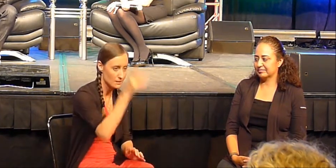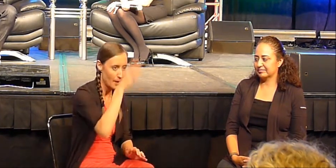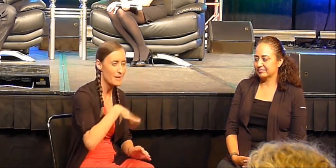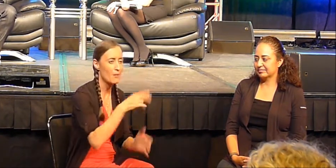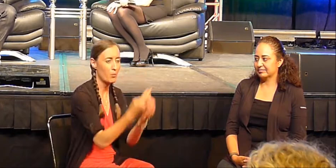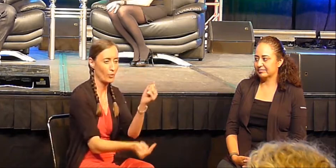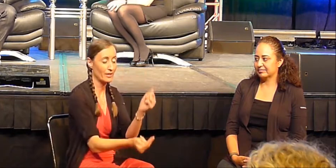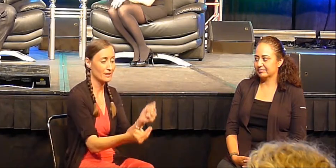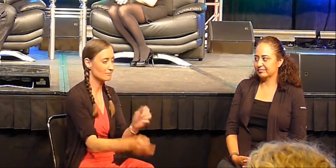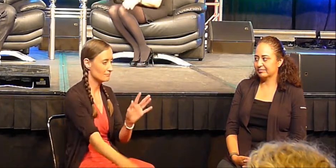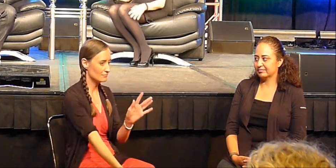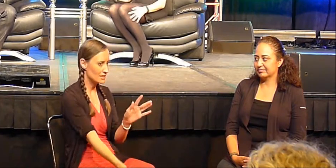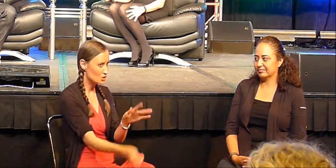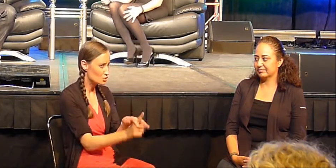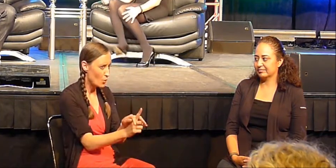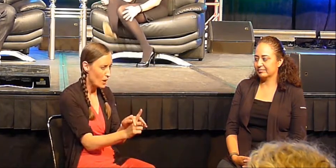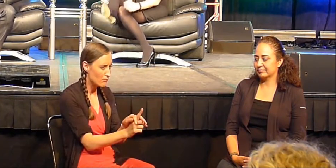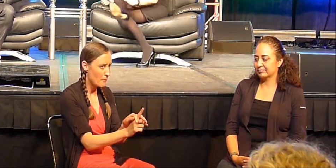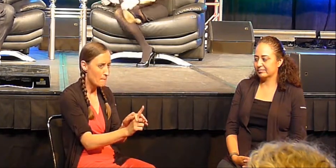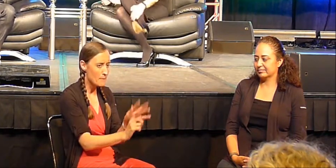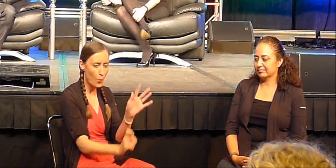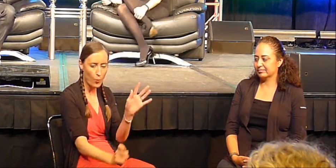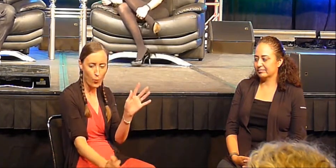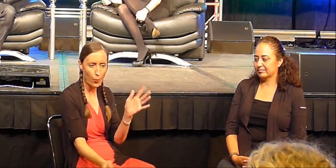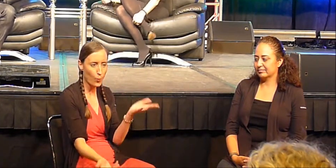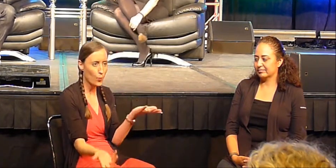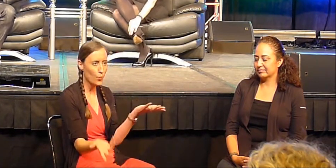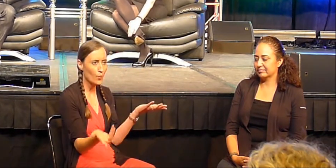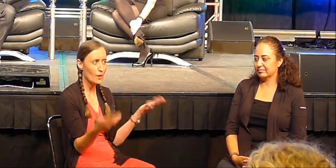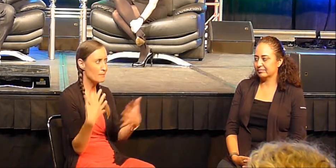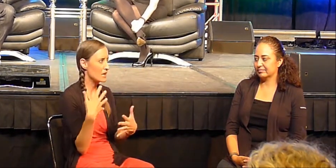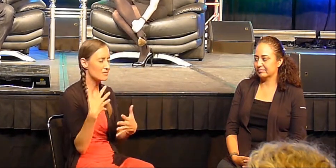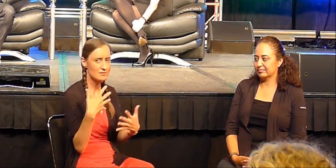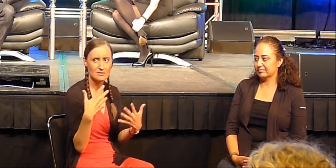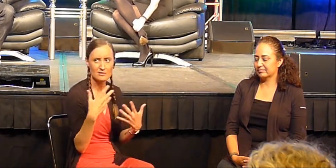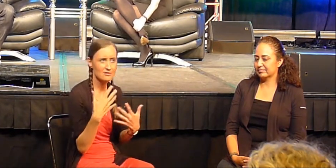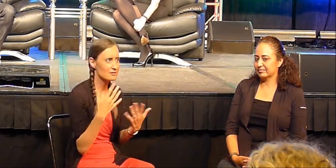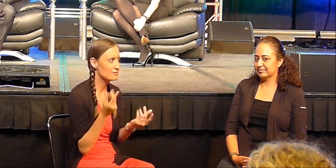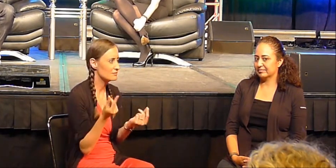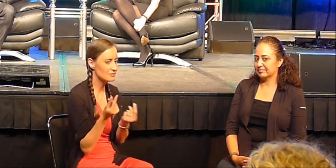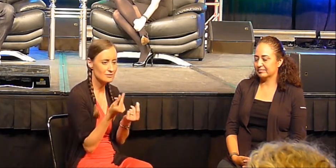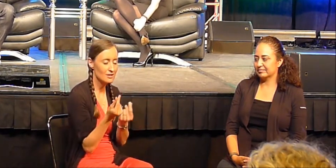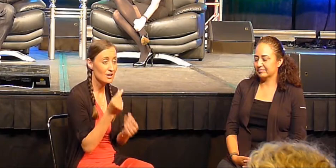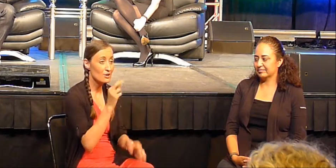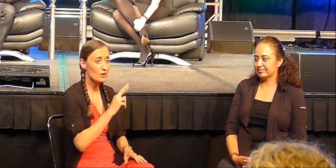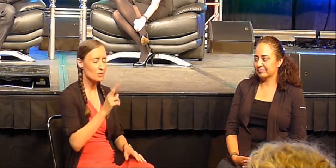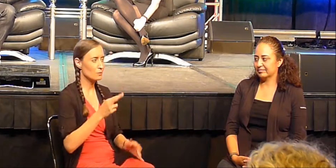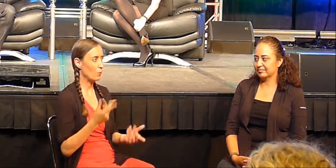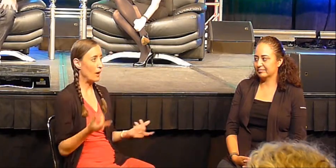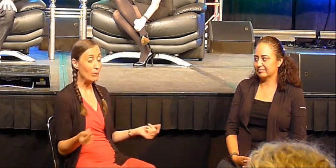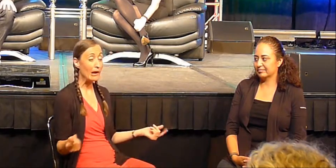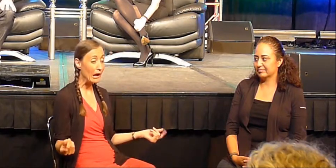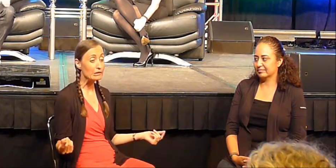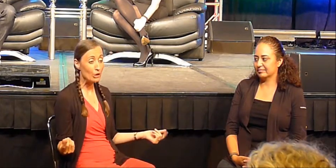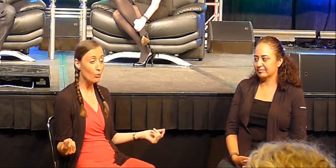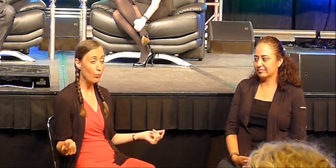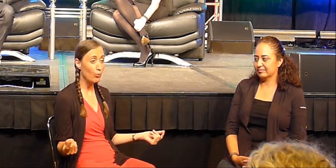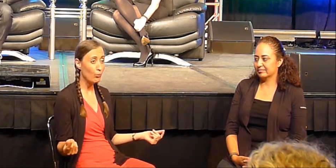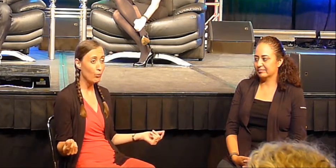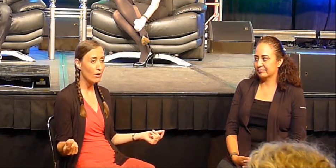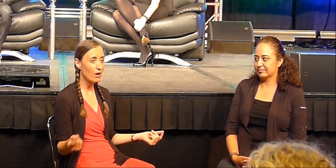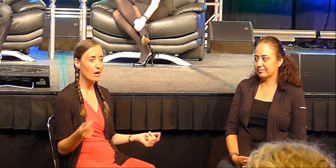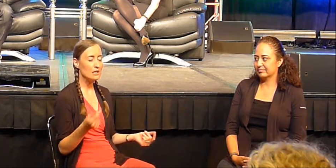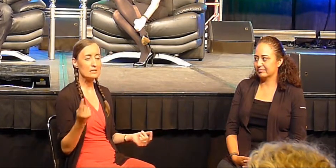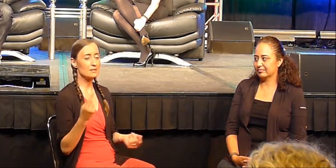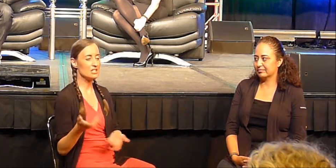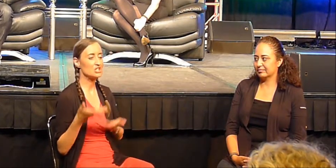And he never showed up. He disappeared. So now we're panicking. And Rob says, what are we gonna do? So somebody suggests